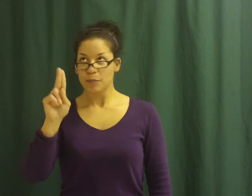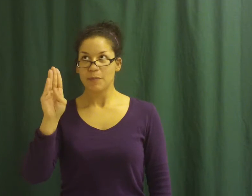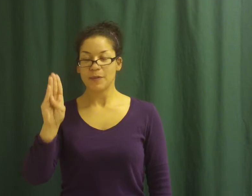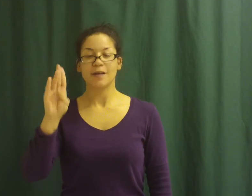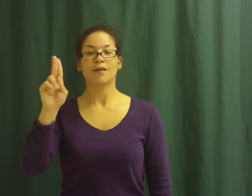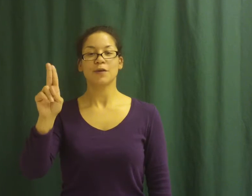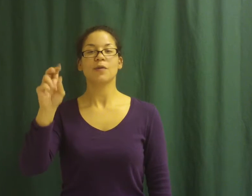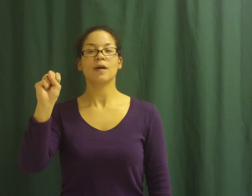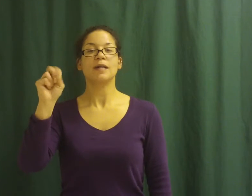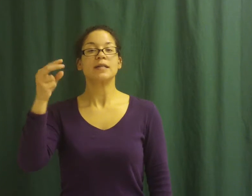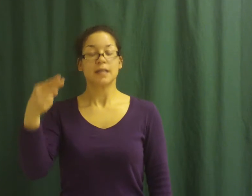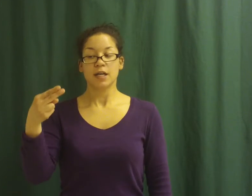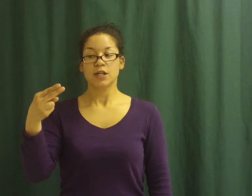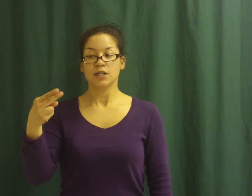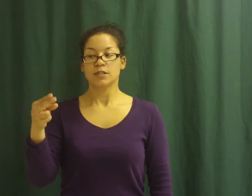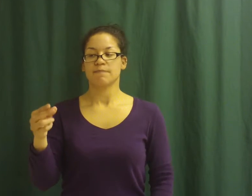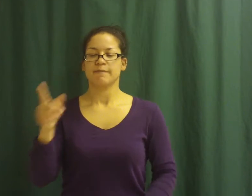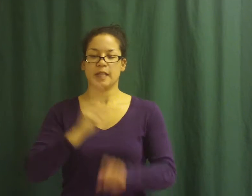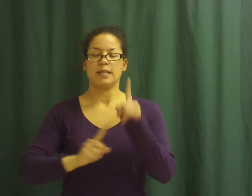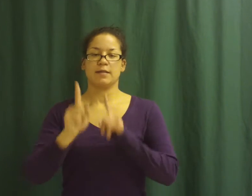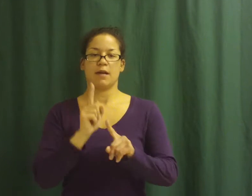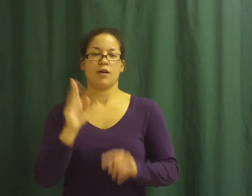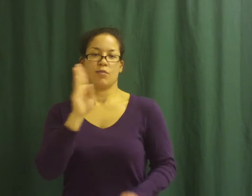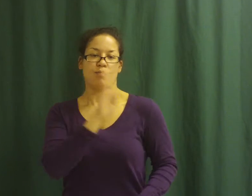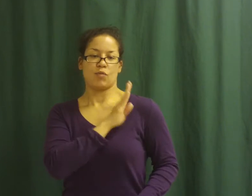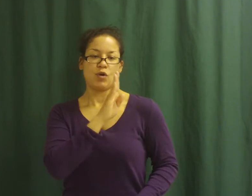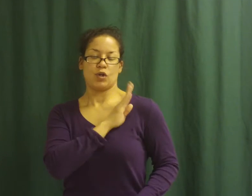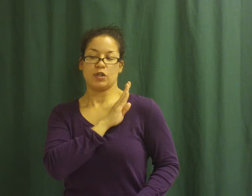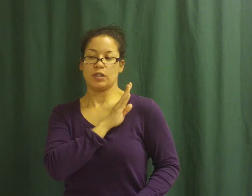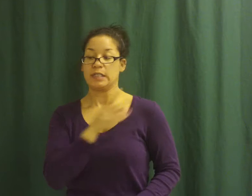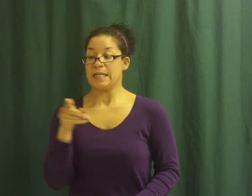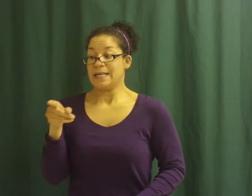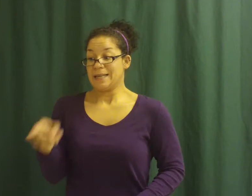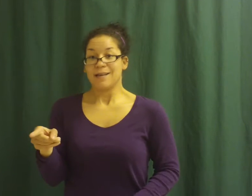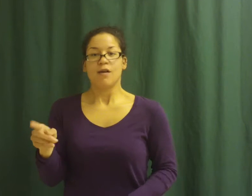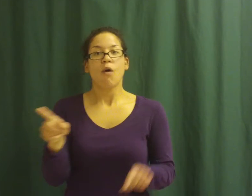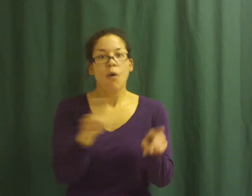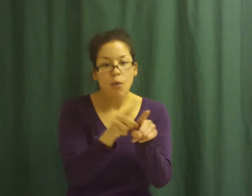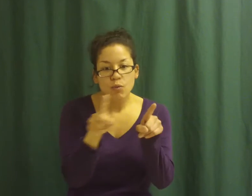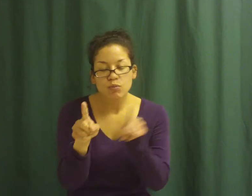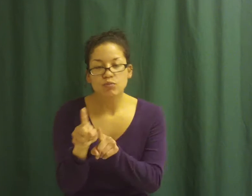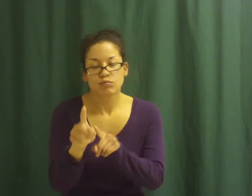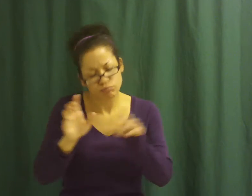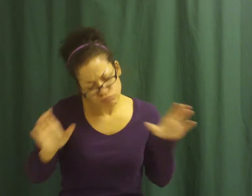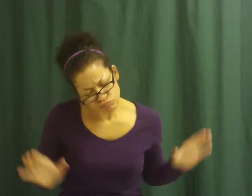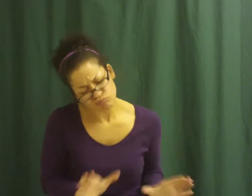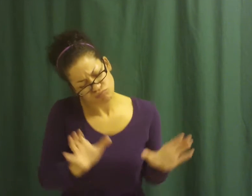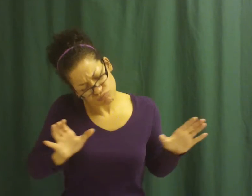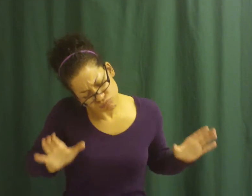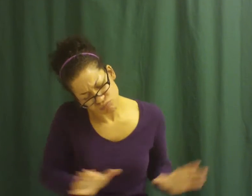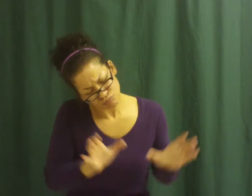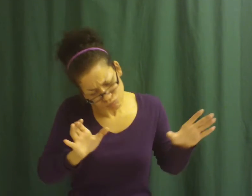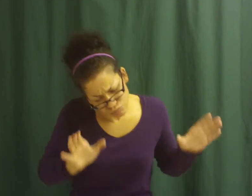In it, he too urged character education, and he called on his